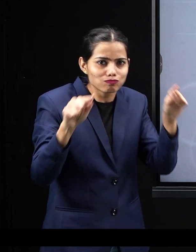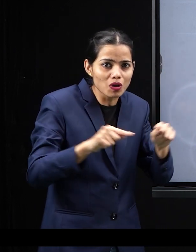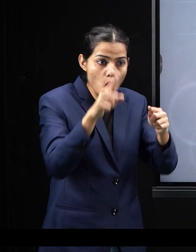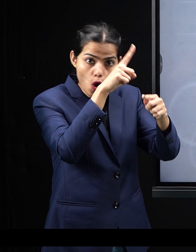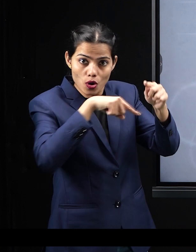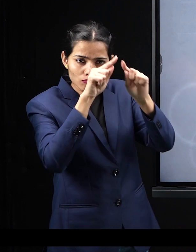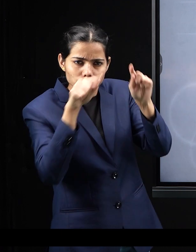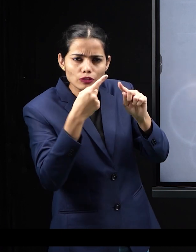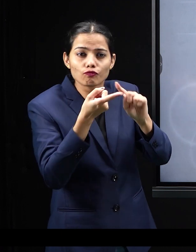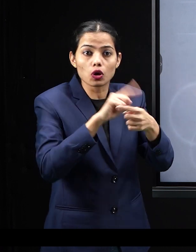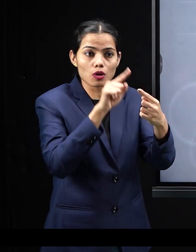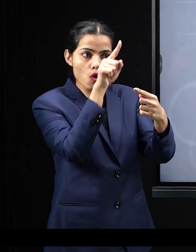center.